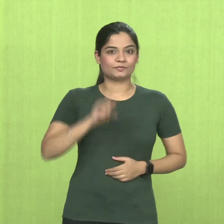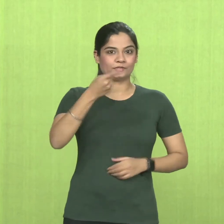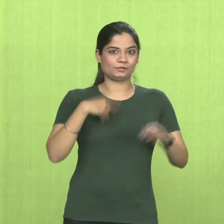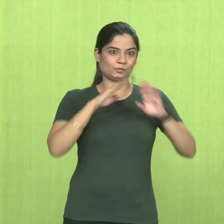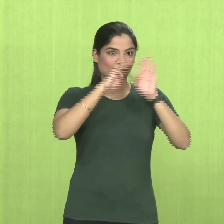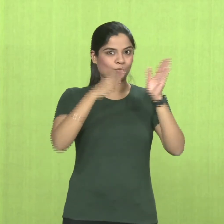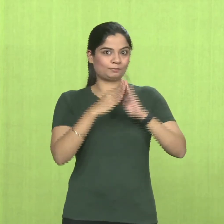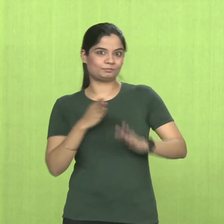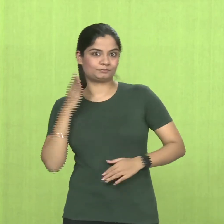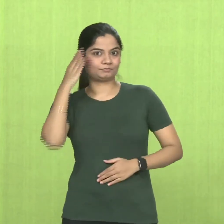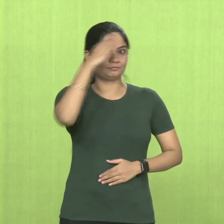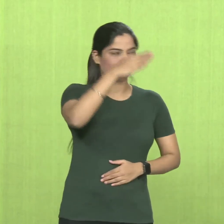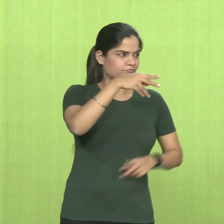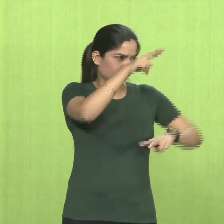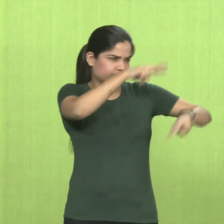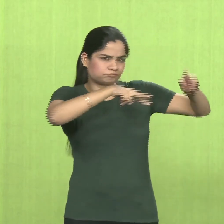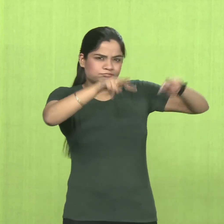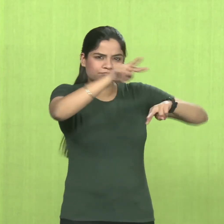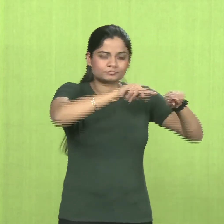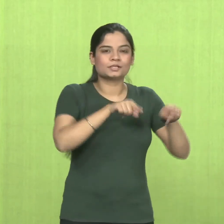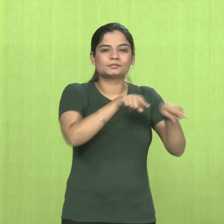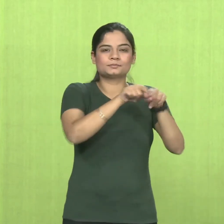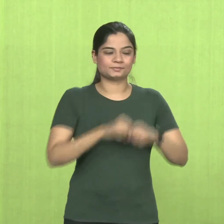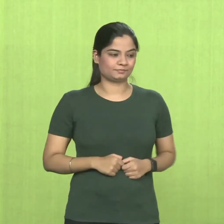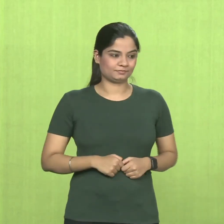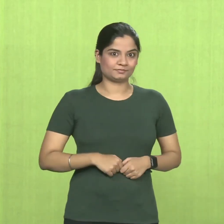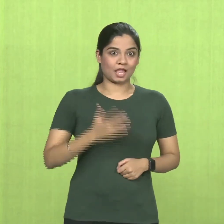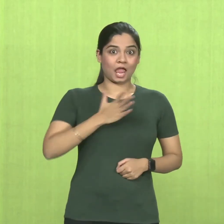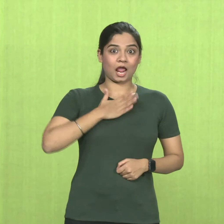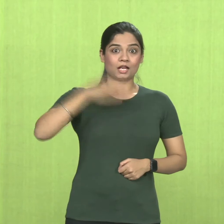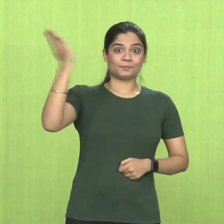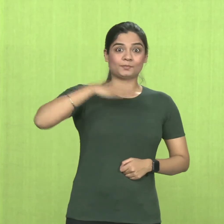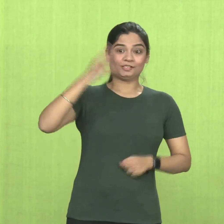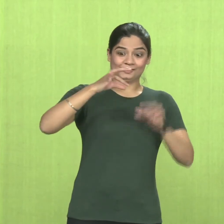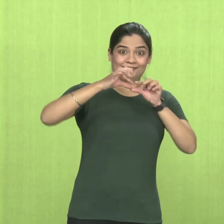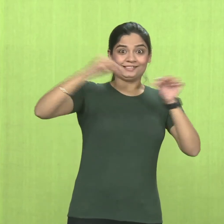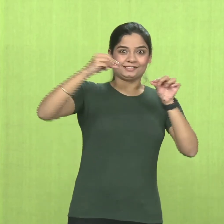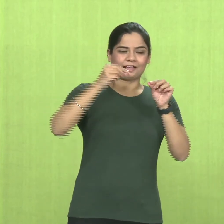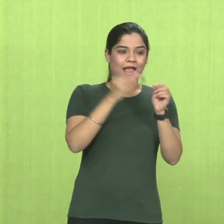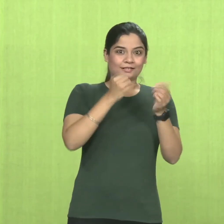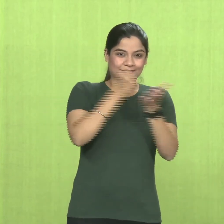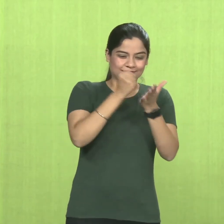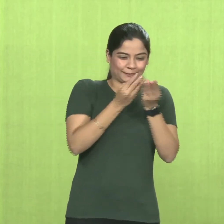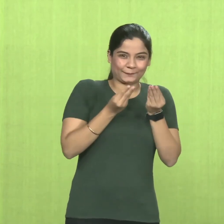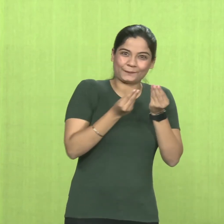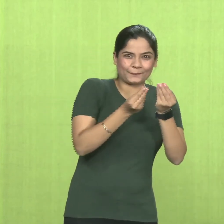So when you are buying it, during the selection process, remember that they don't have lumps